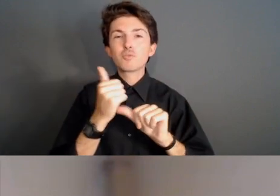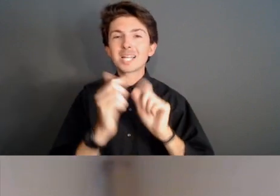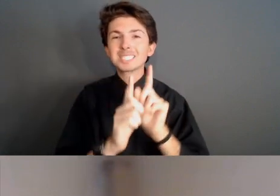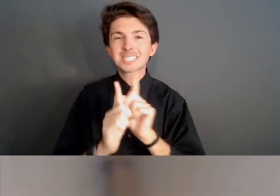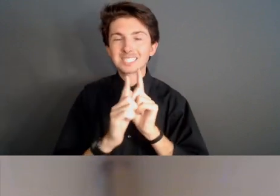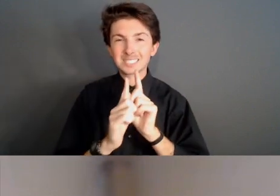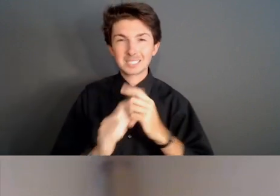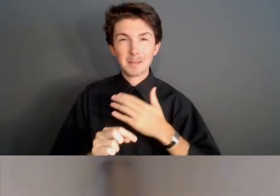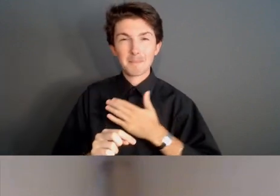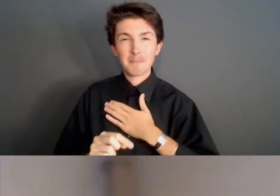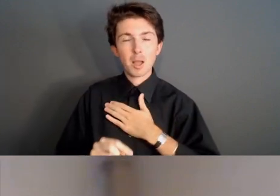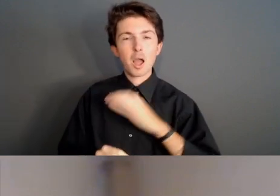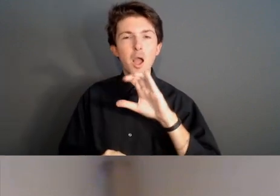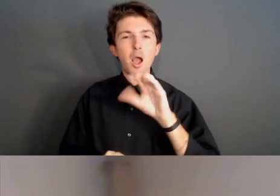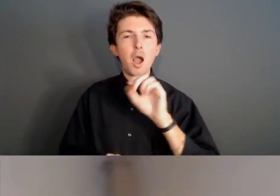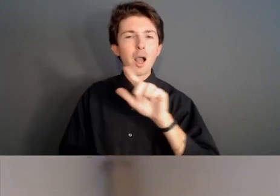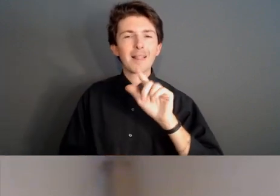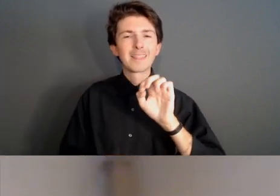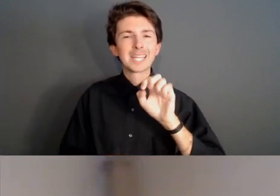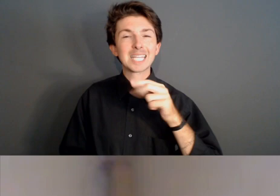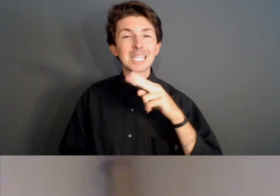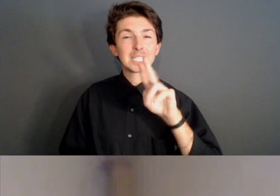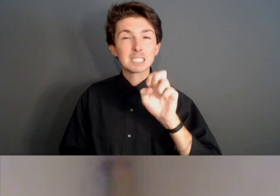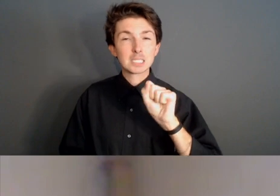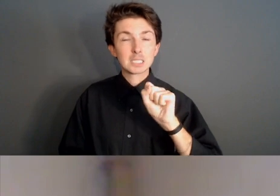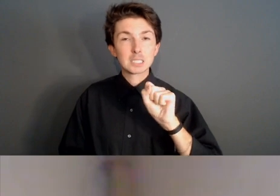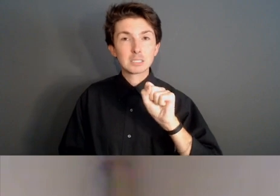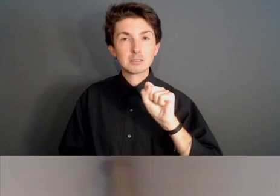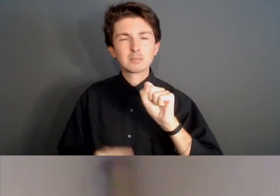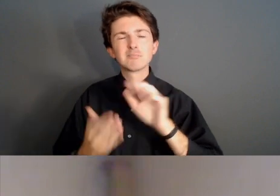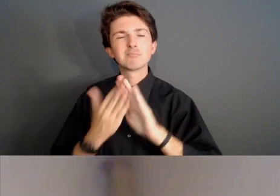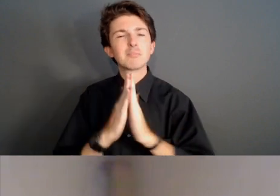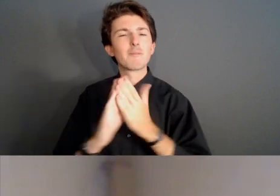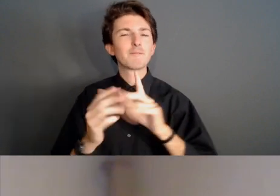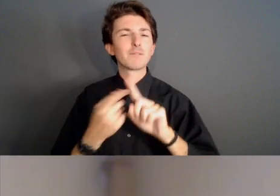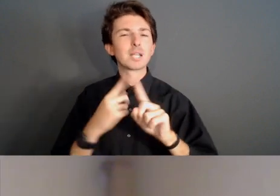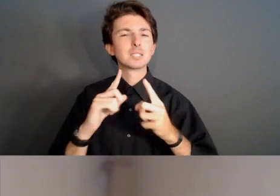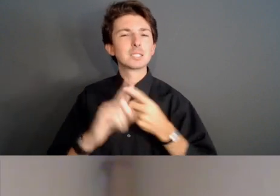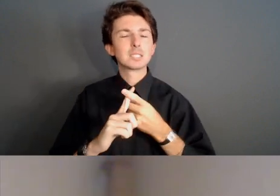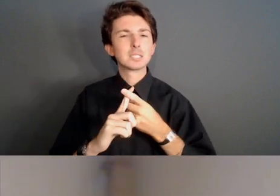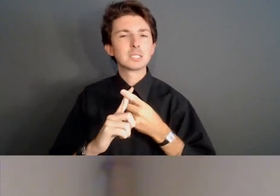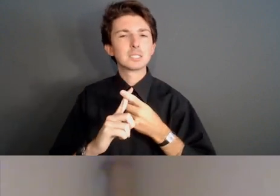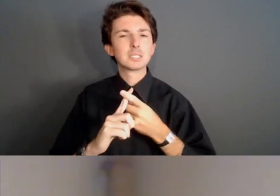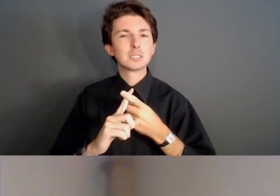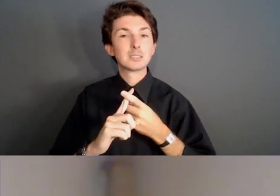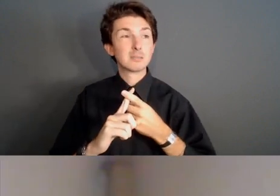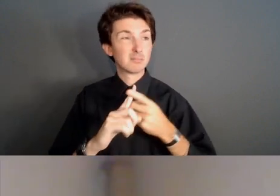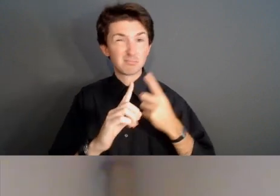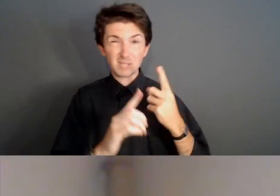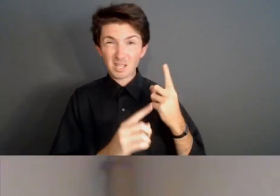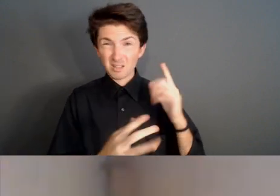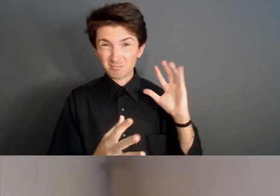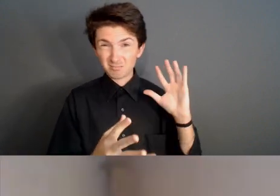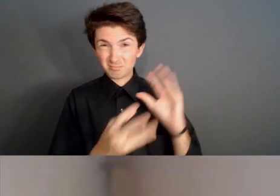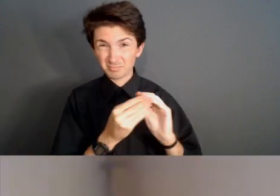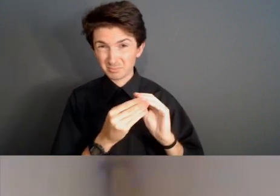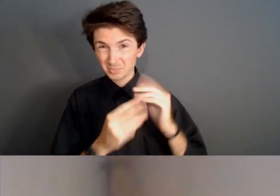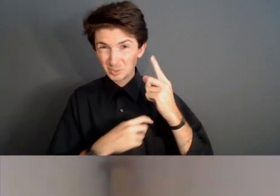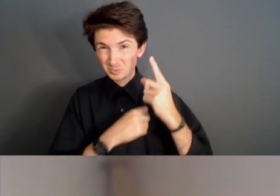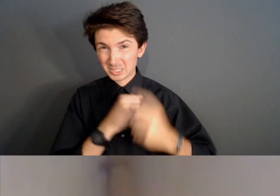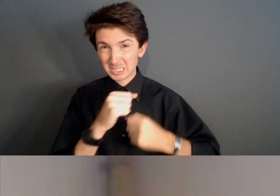my colleagues, but now I'm grateful to call my friends. This past year has not been an easy